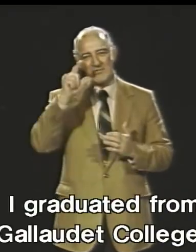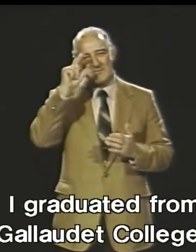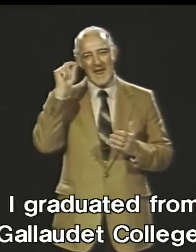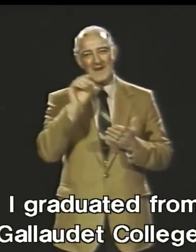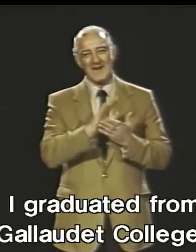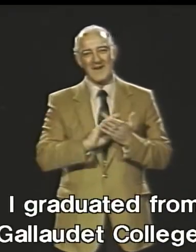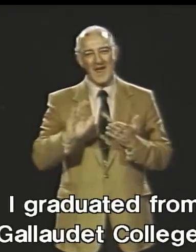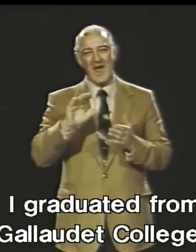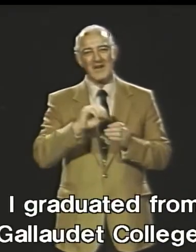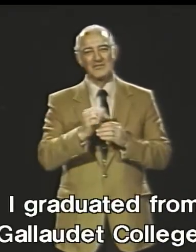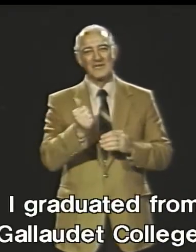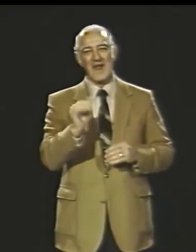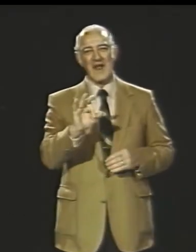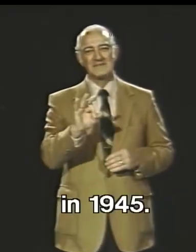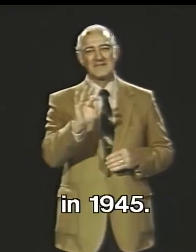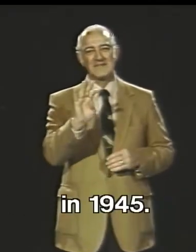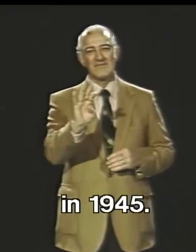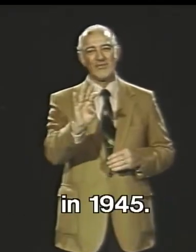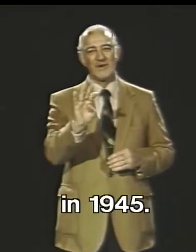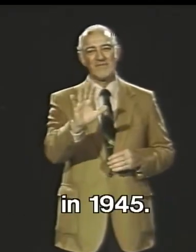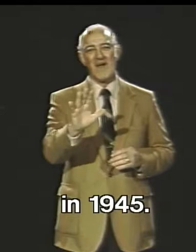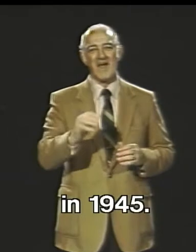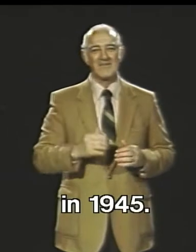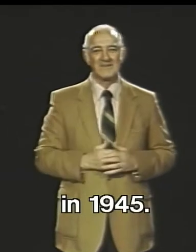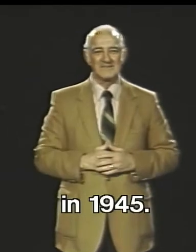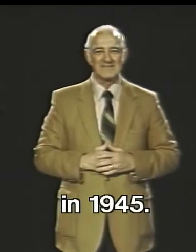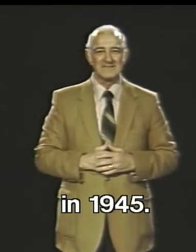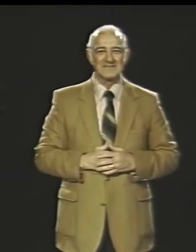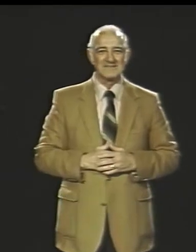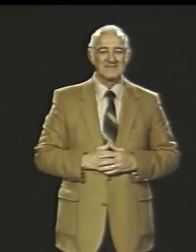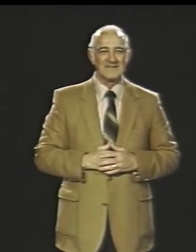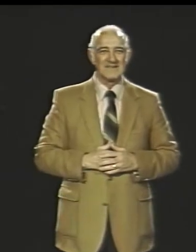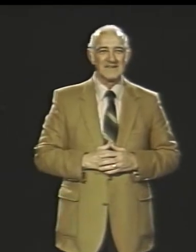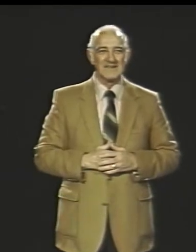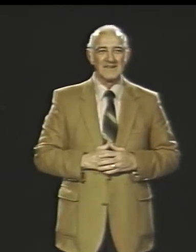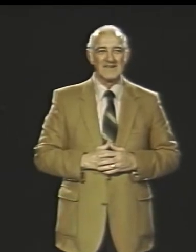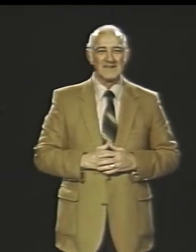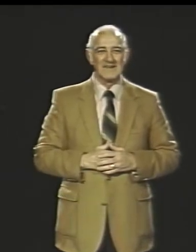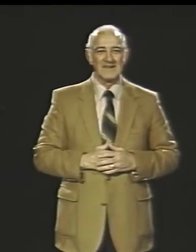I myself graduated from Gallaudet College in 1945.